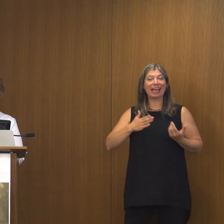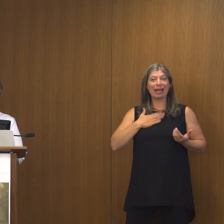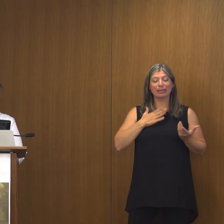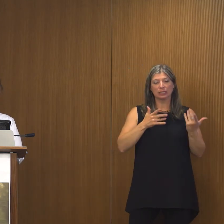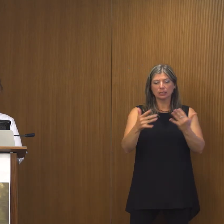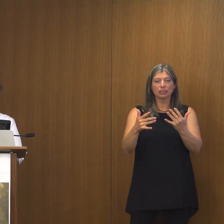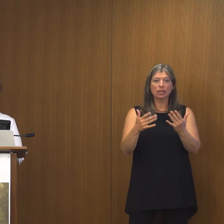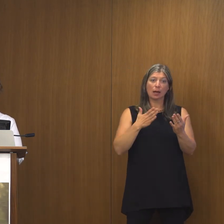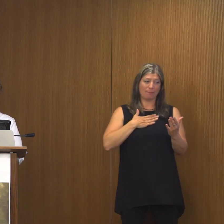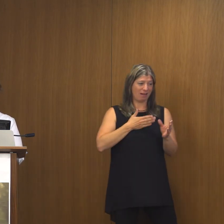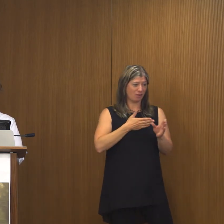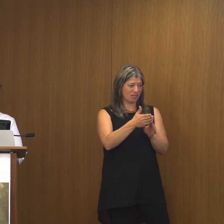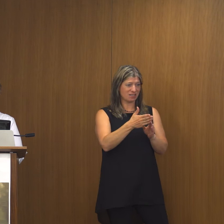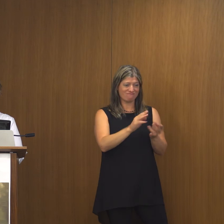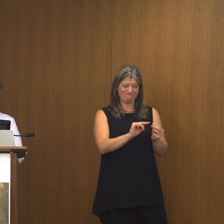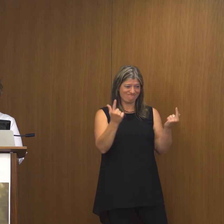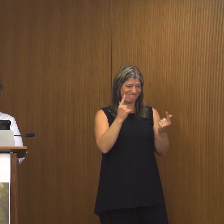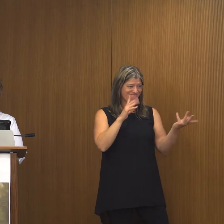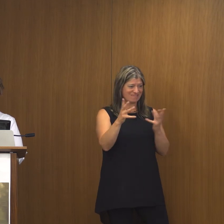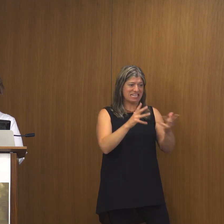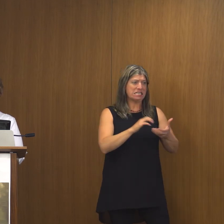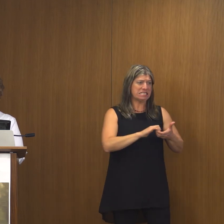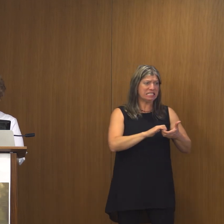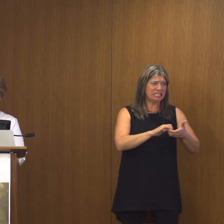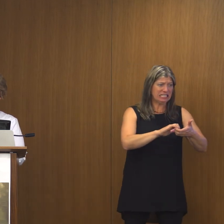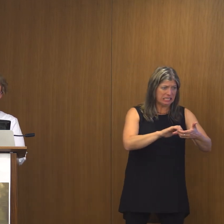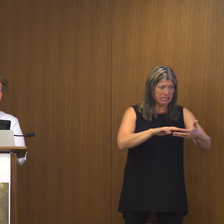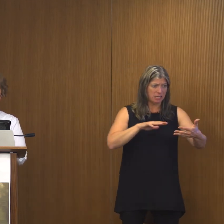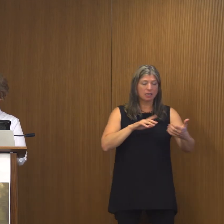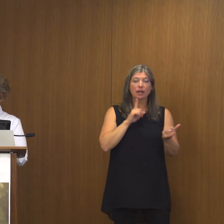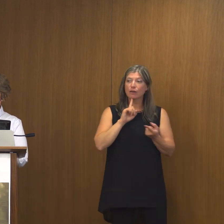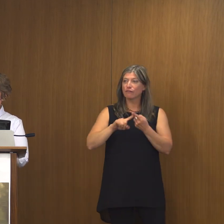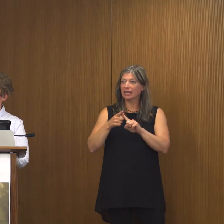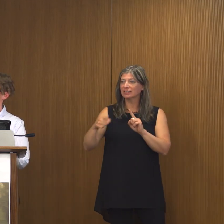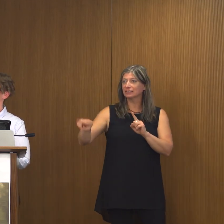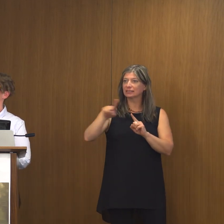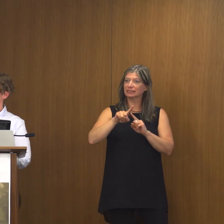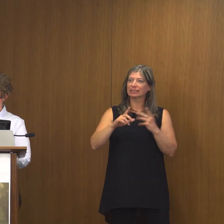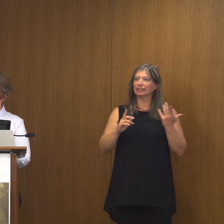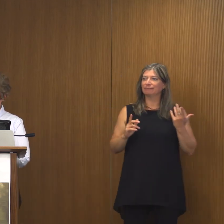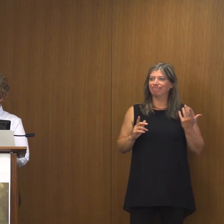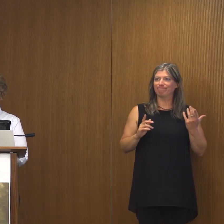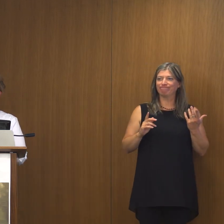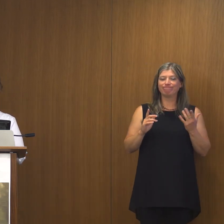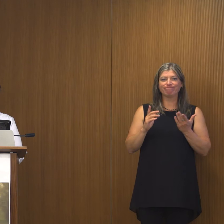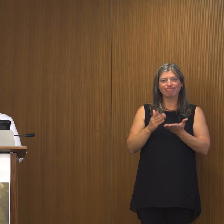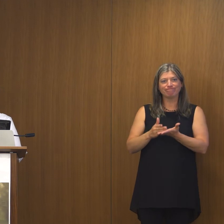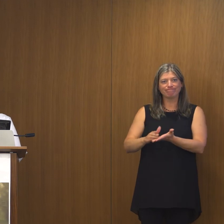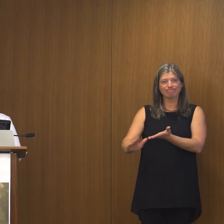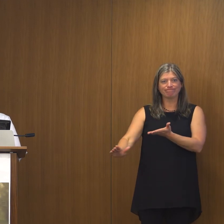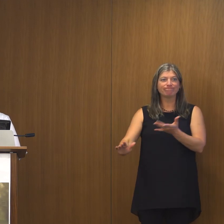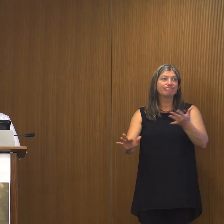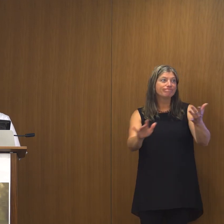that obviously no longer worked for my family. I found myself avoiding friends who didn't live a similar lifestyle and seeking